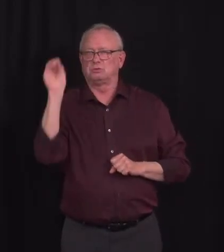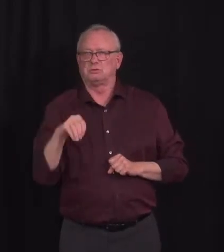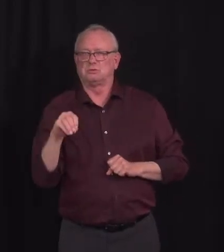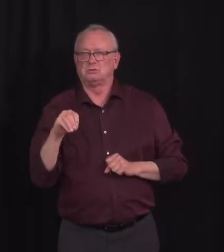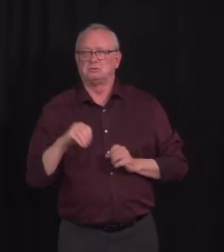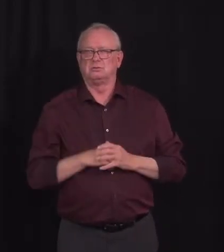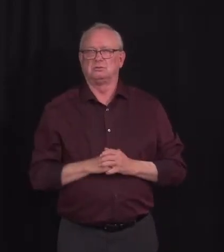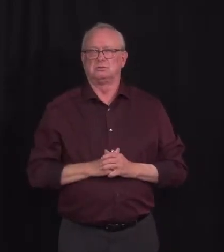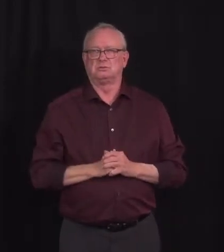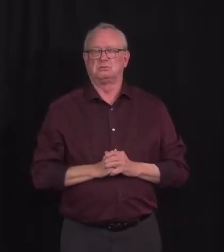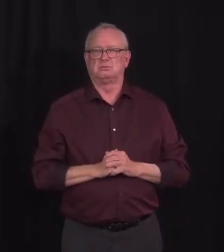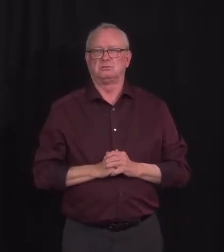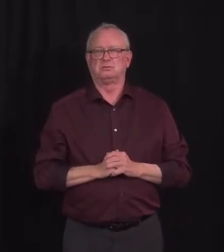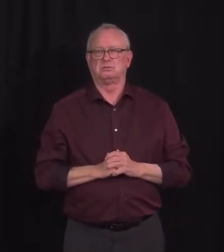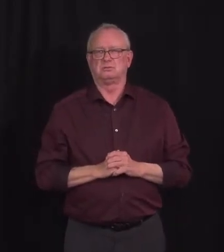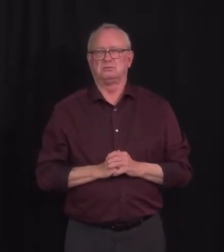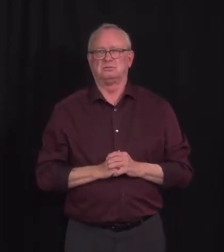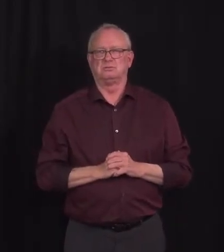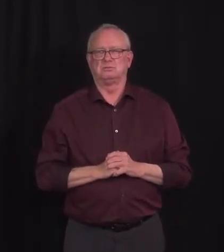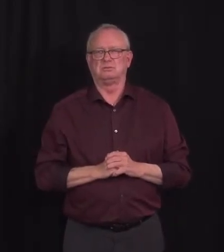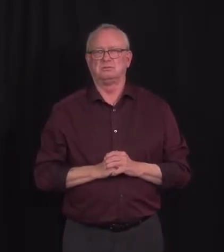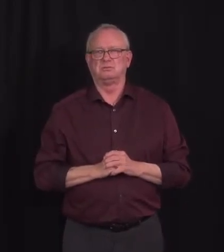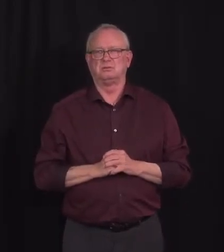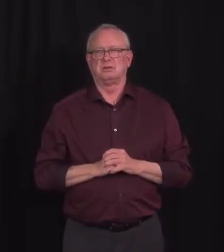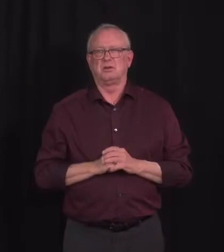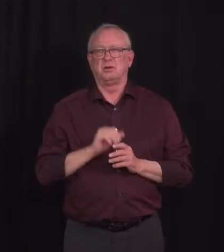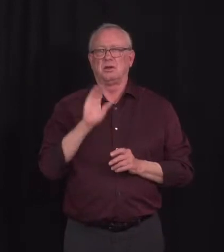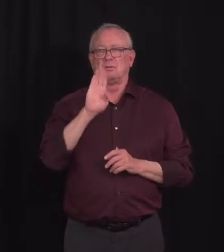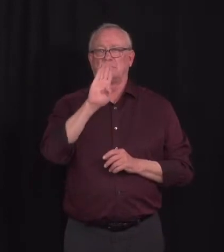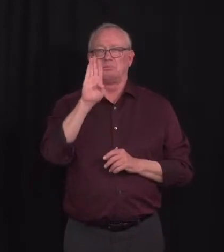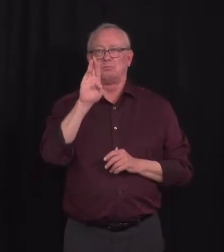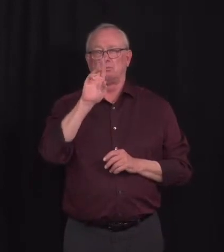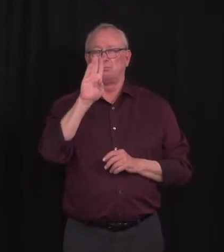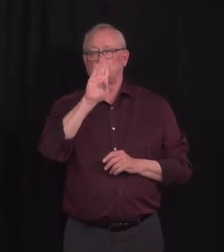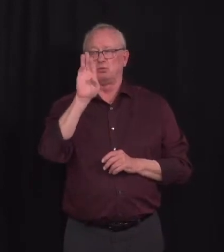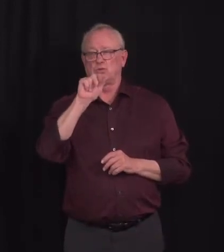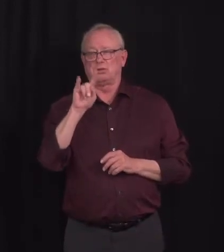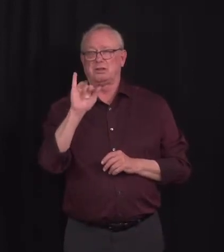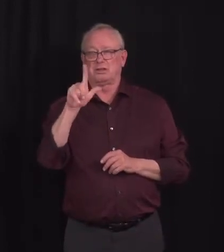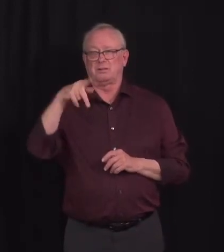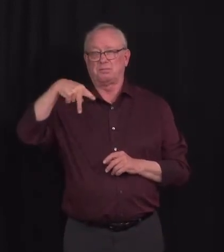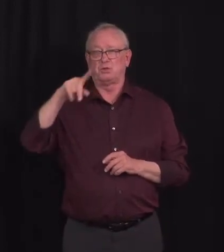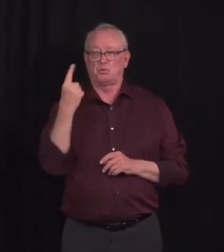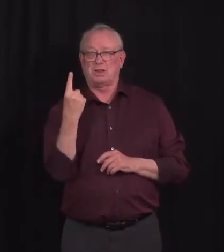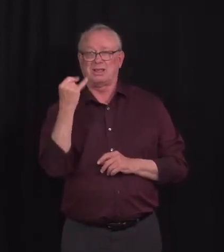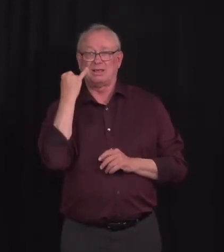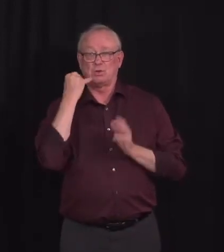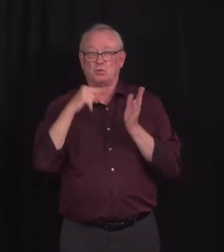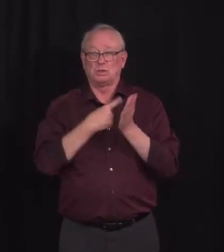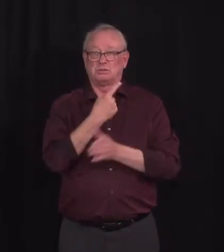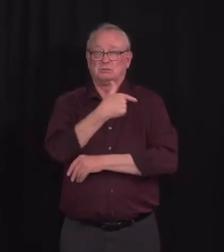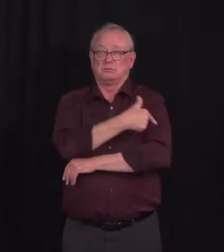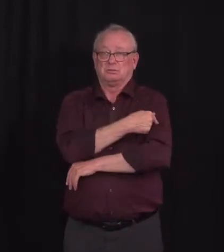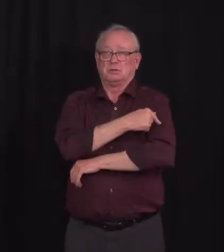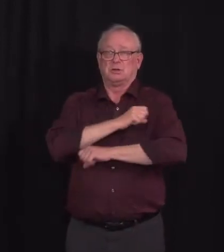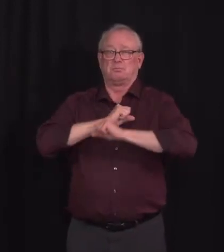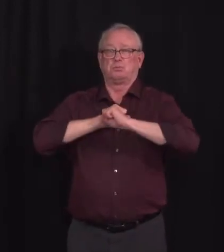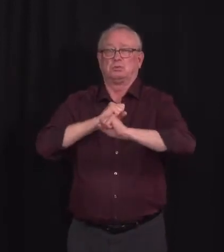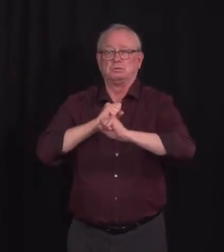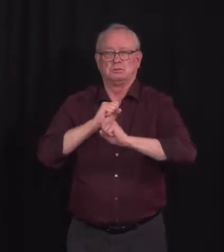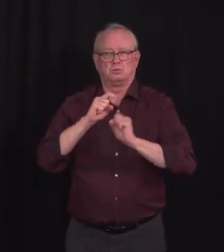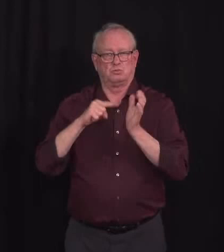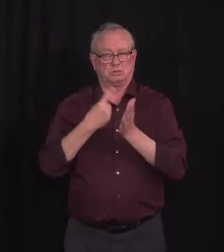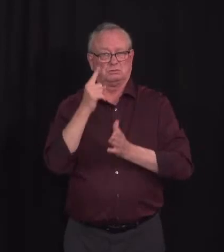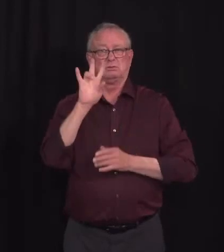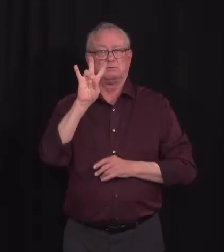In terms of the P1 variant, a single dose is 75% effective against infection, while 2 doses